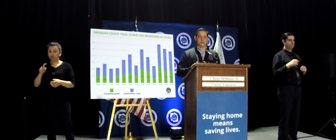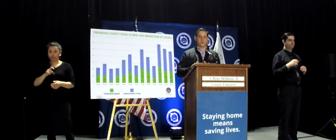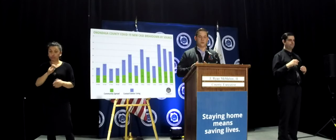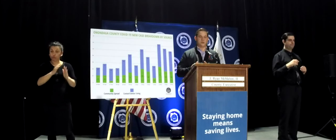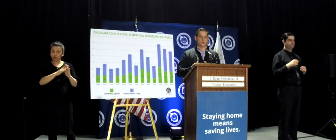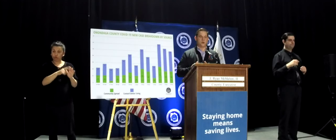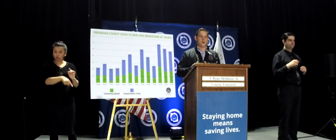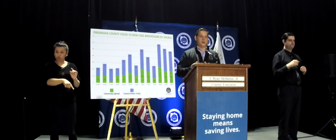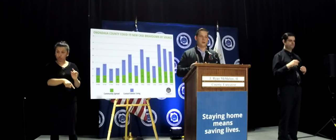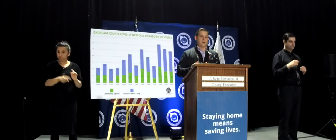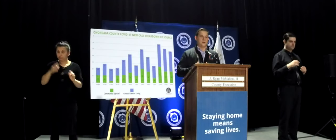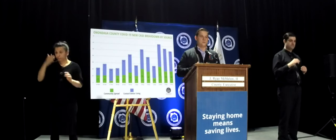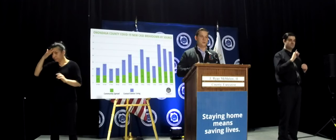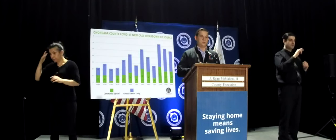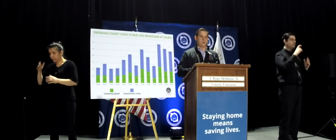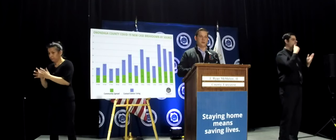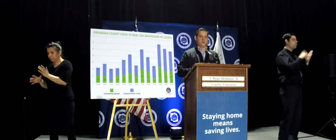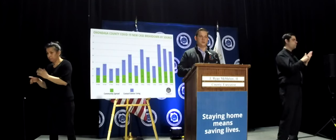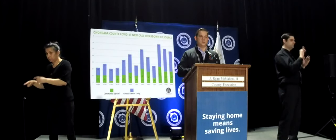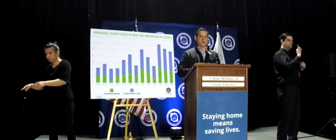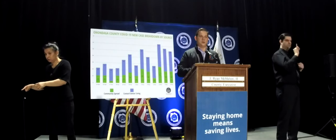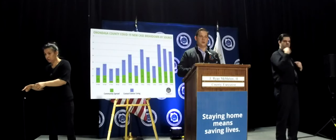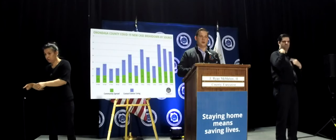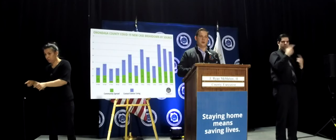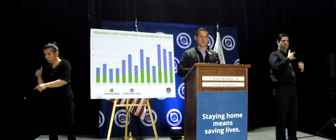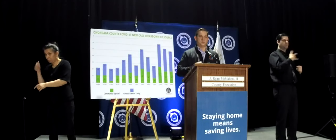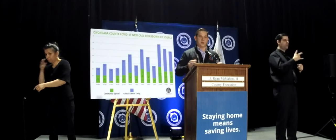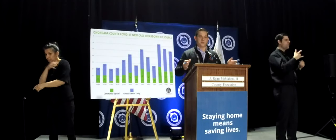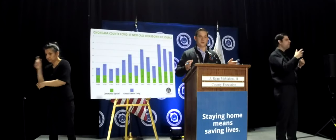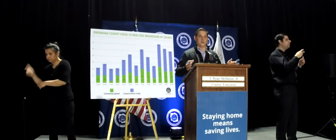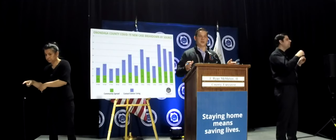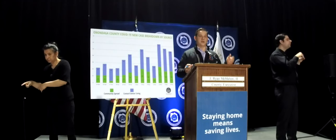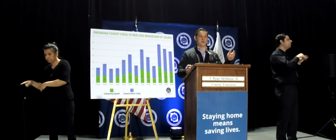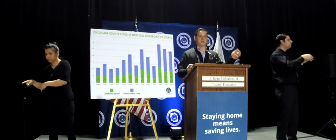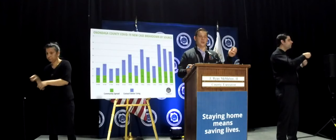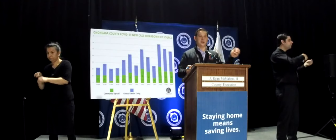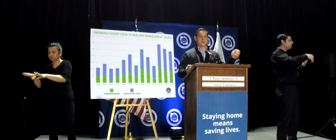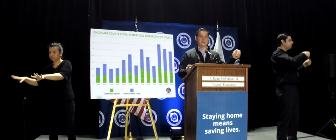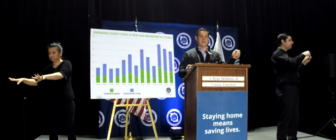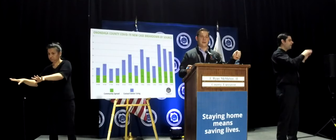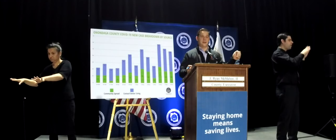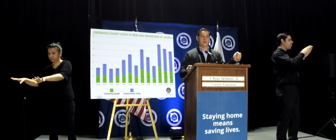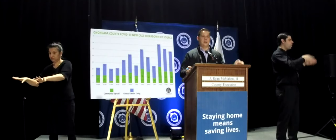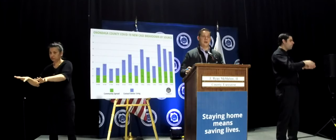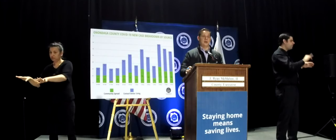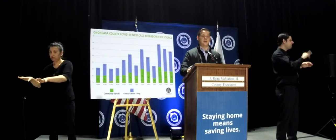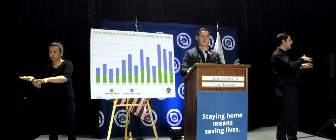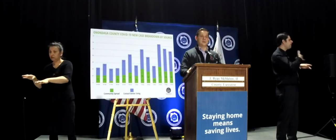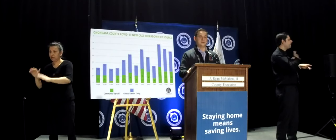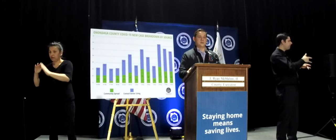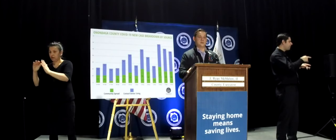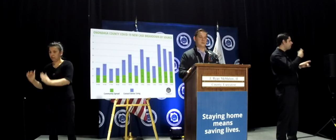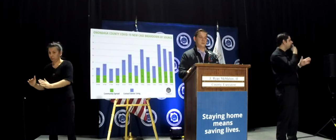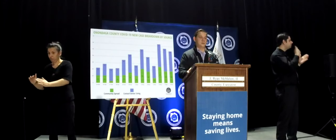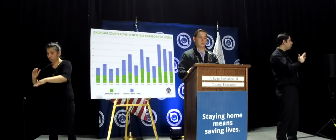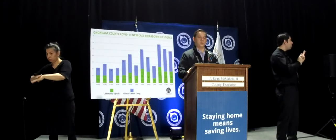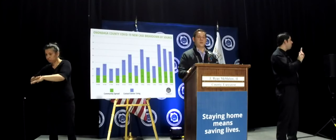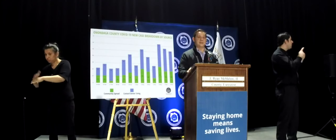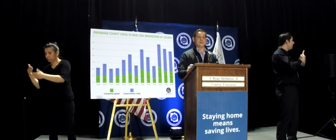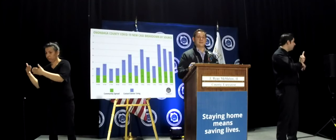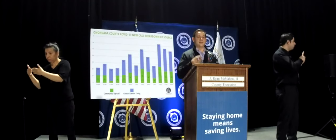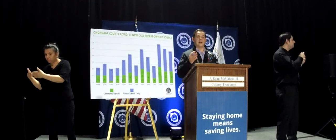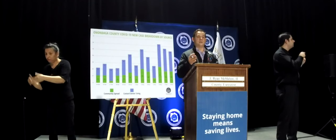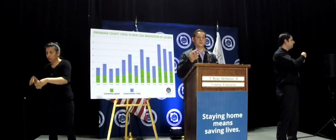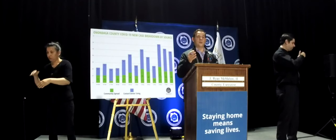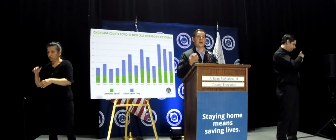family situations where the ability to spread themselves out and truly isolate isn't, the real